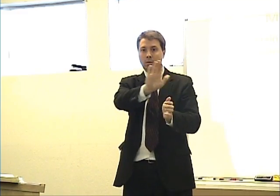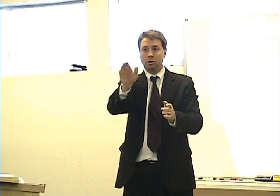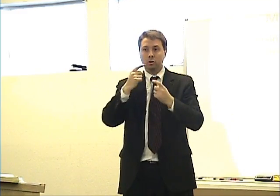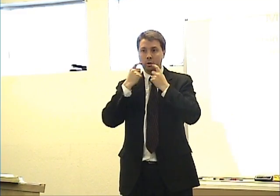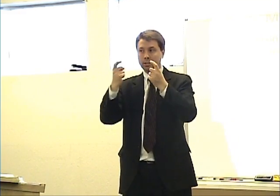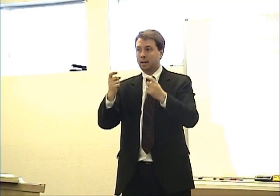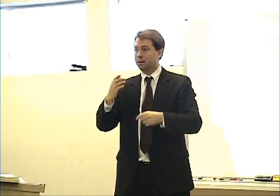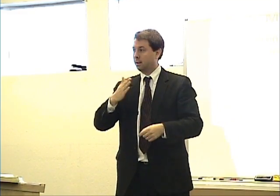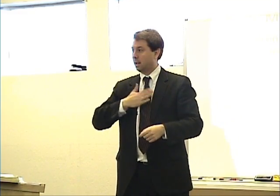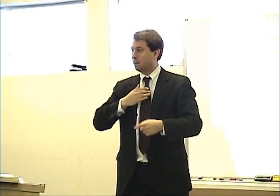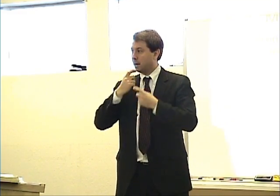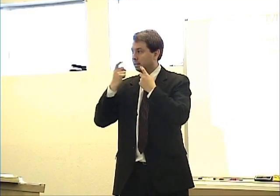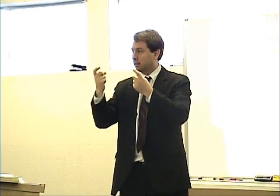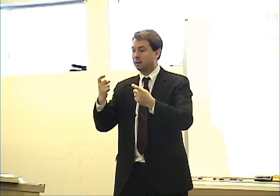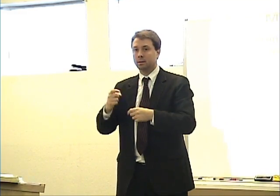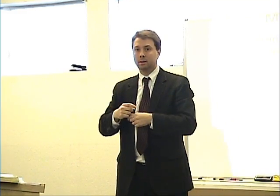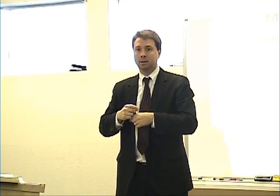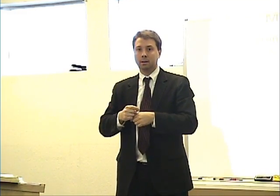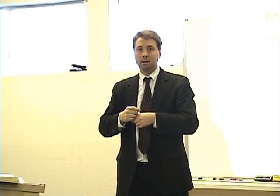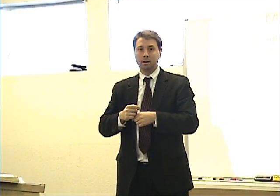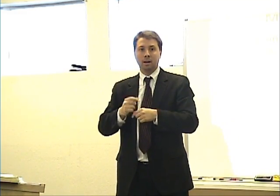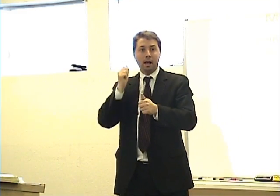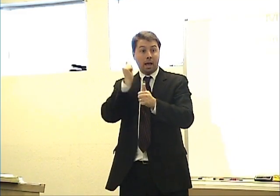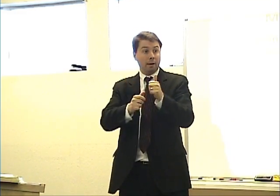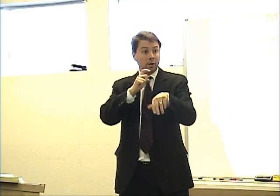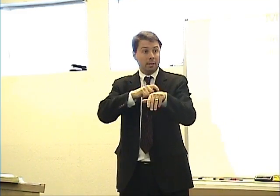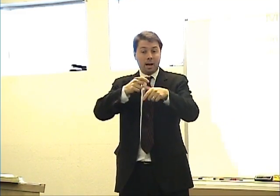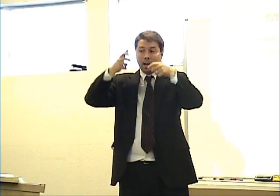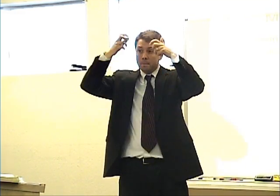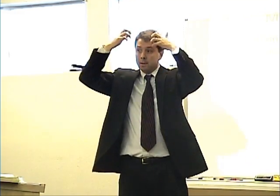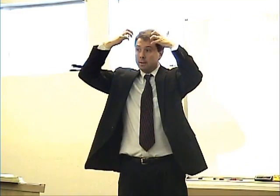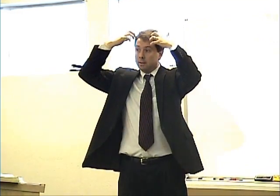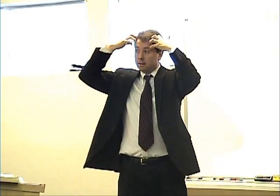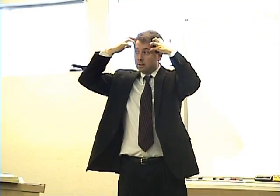was your sin, my sin. Every time